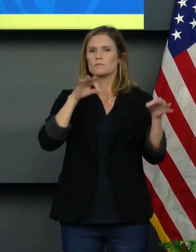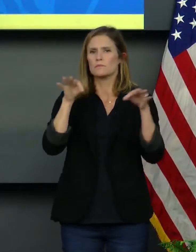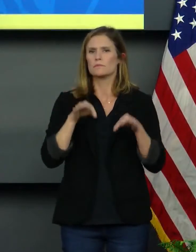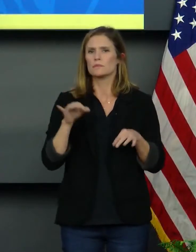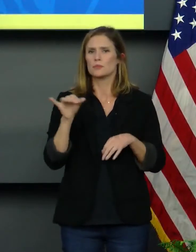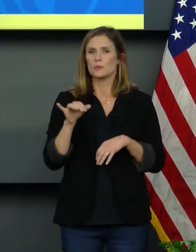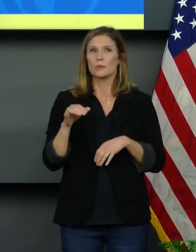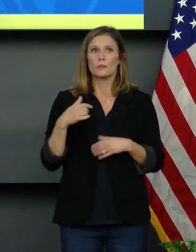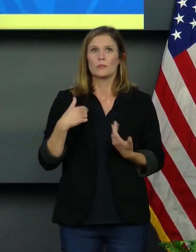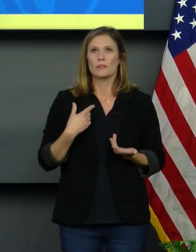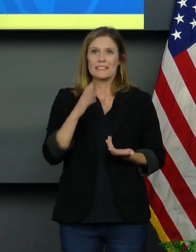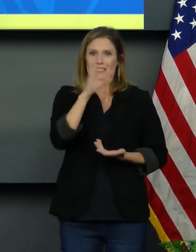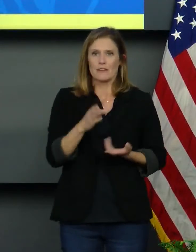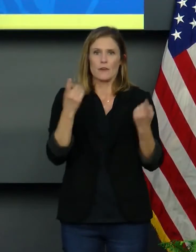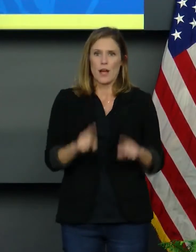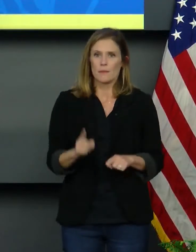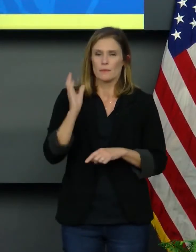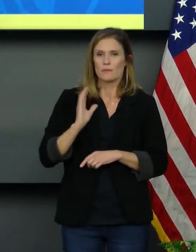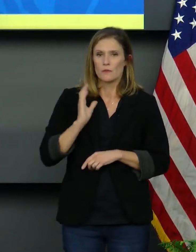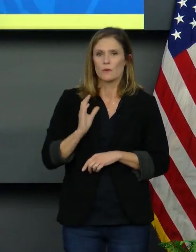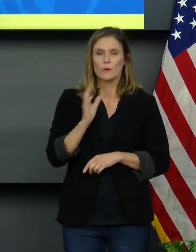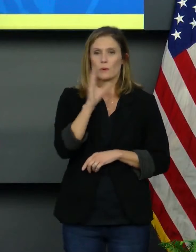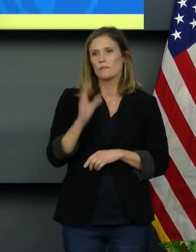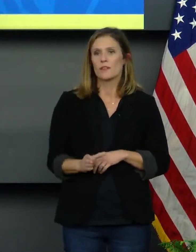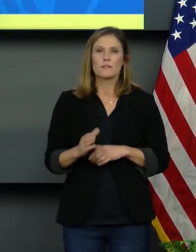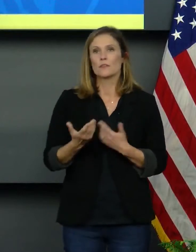We've never been to a place where